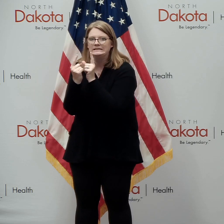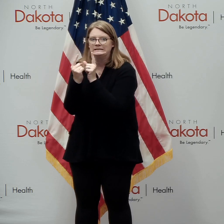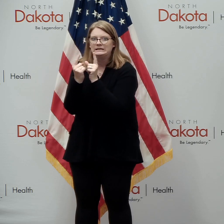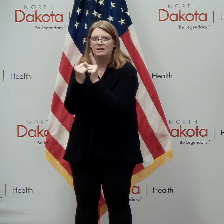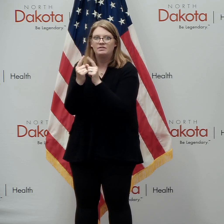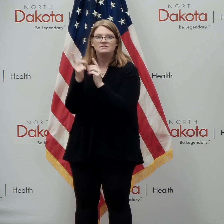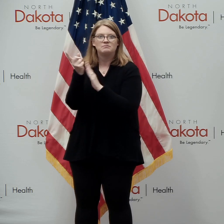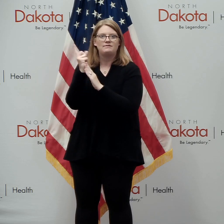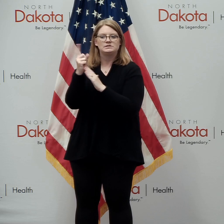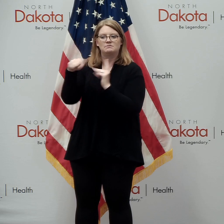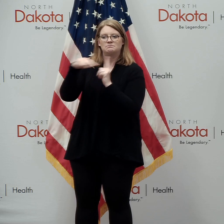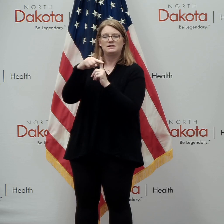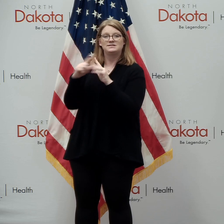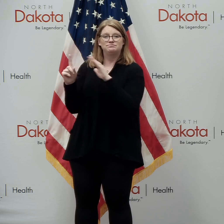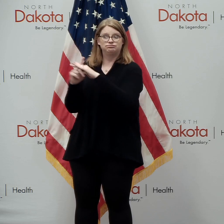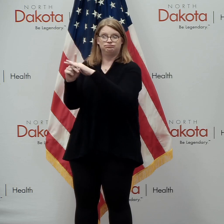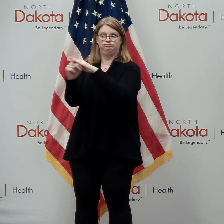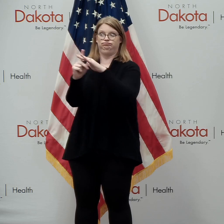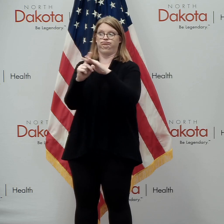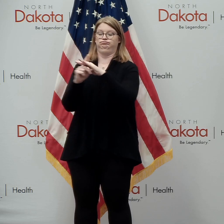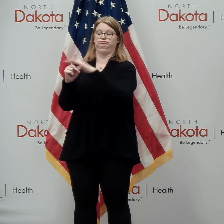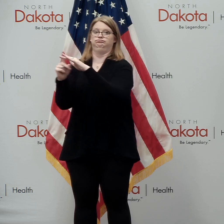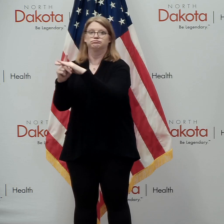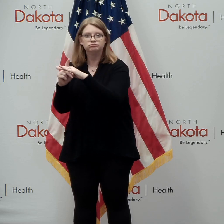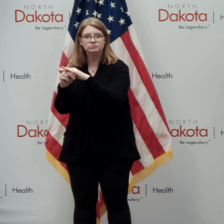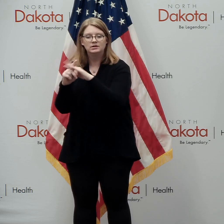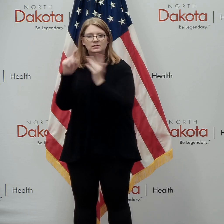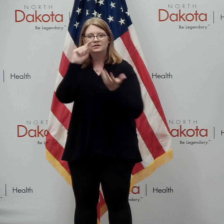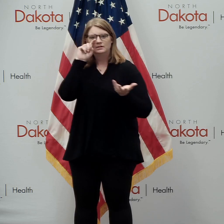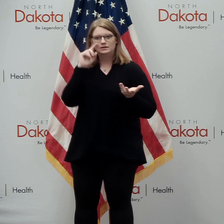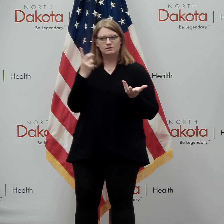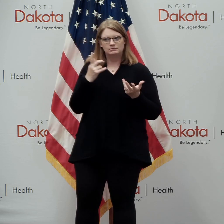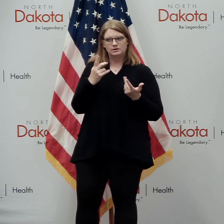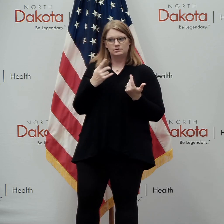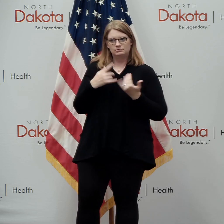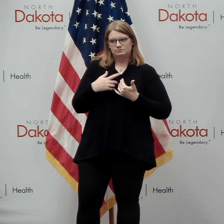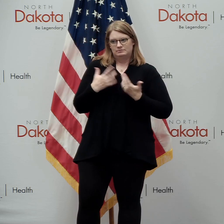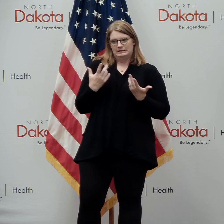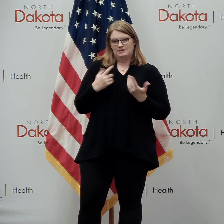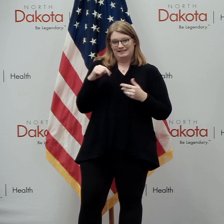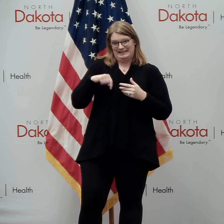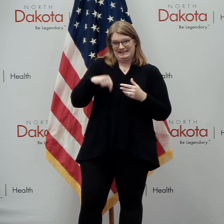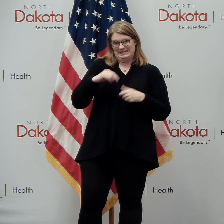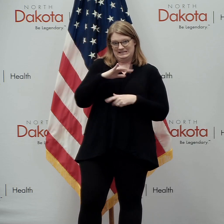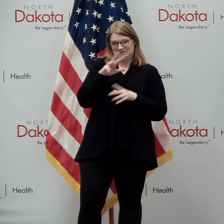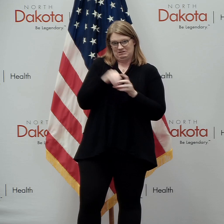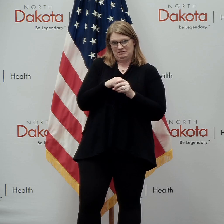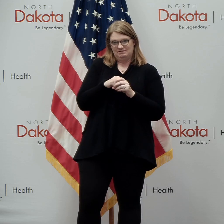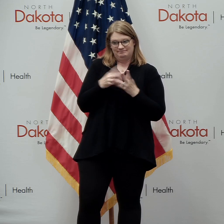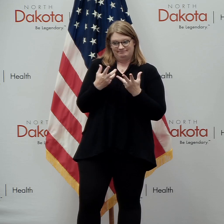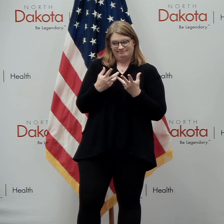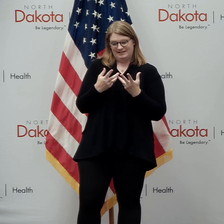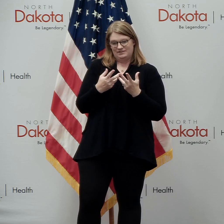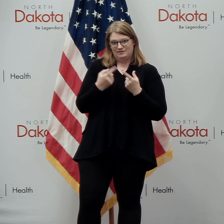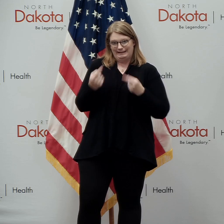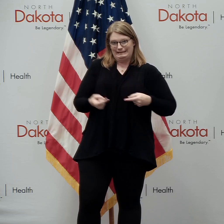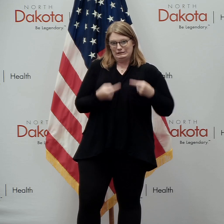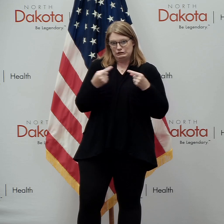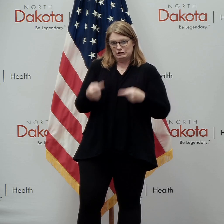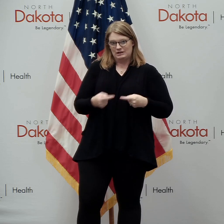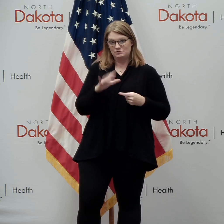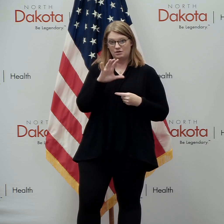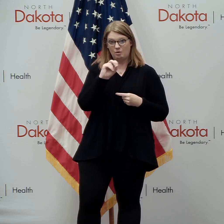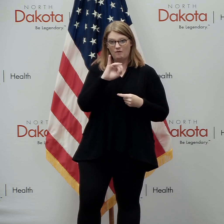follow, and we do that because, or we see the cases go up because, of course, this is a part of the challenge of COVID. When they call it an